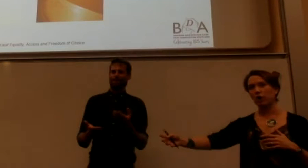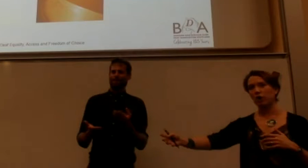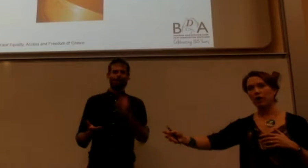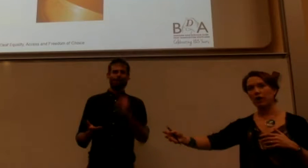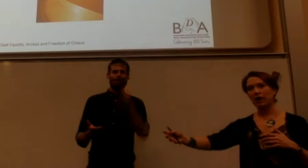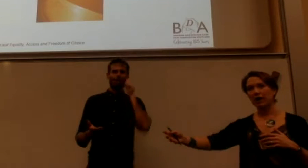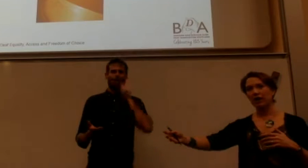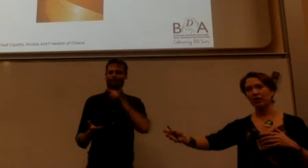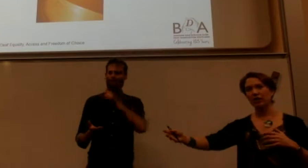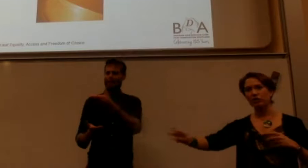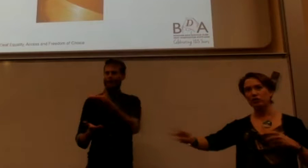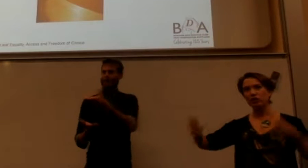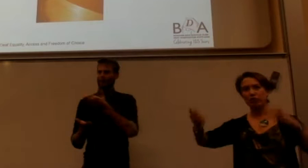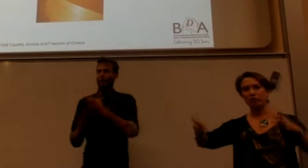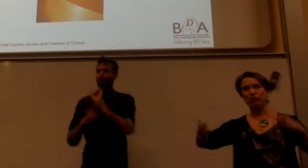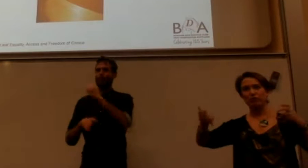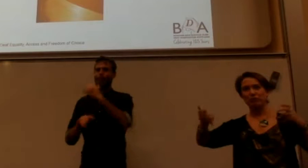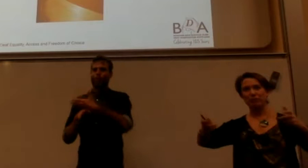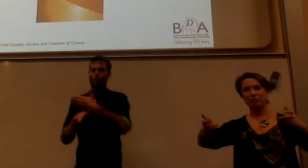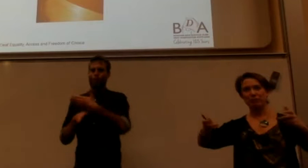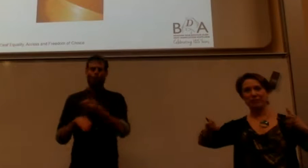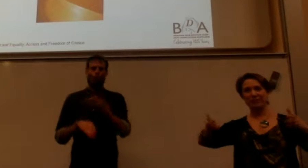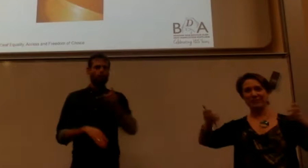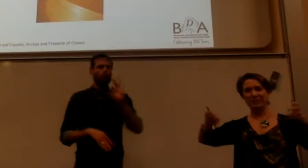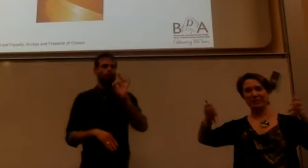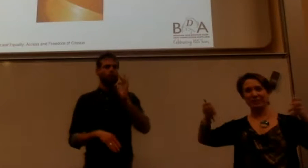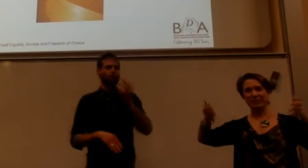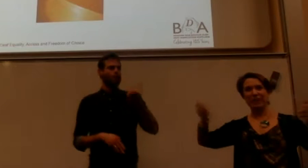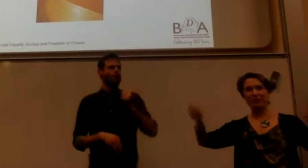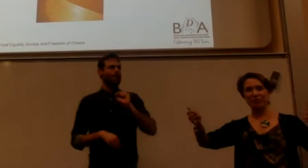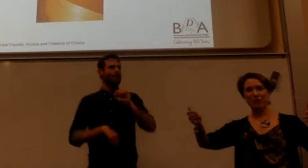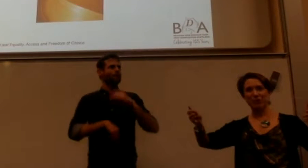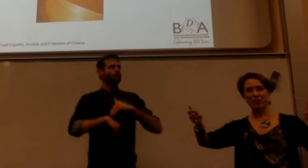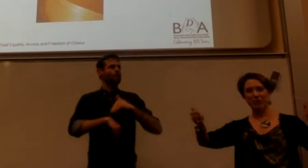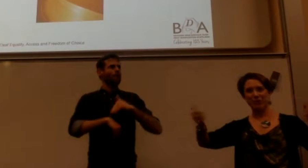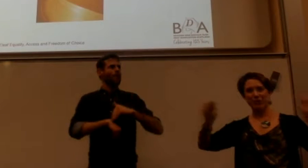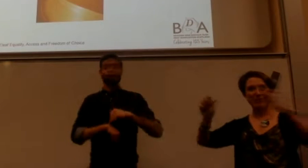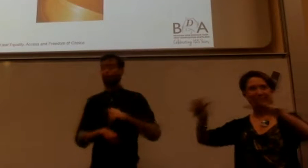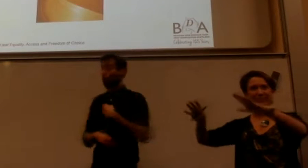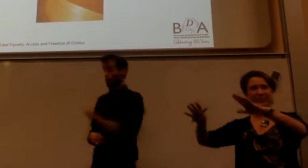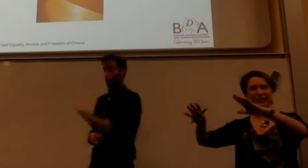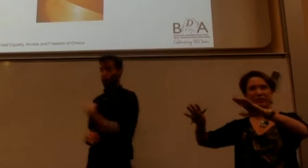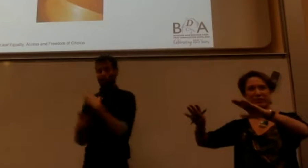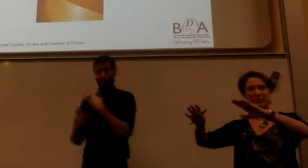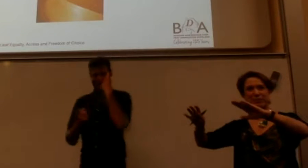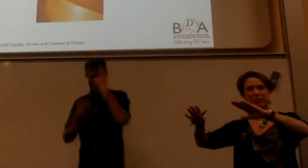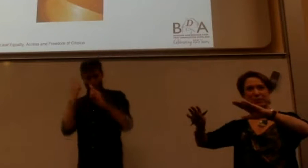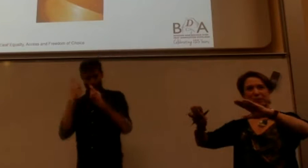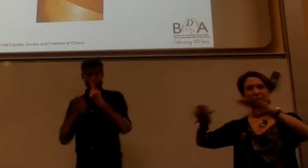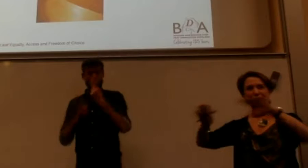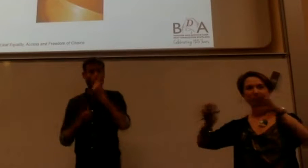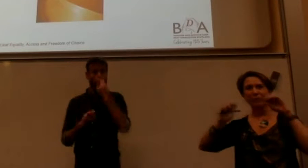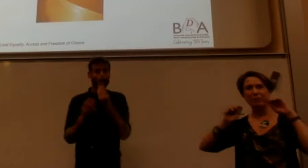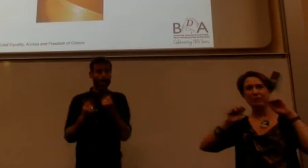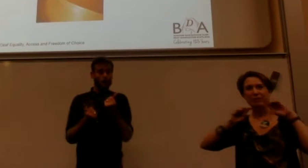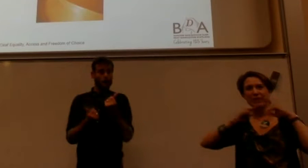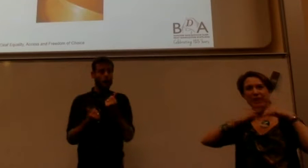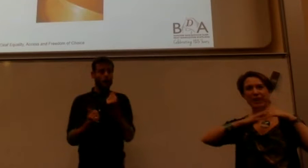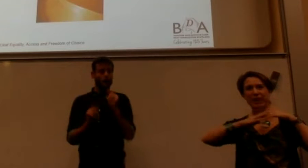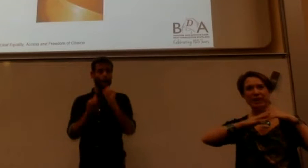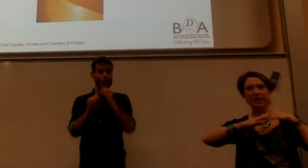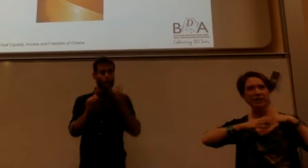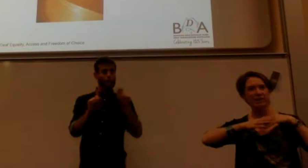future where we do recruit people into paid roles and that they sit on the group. But at the